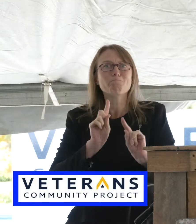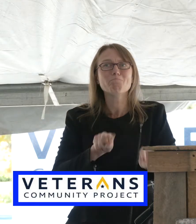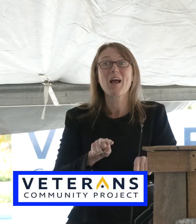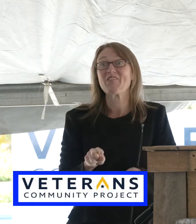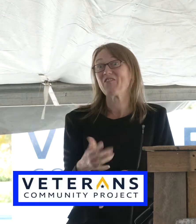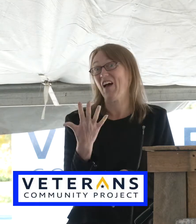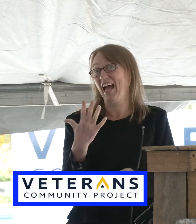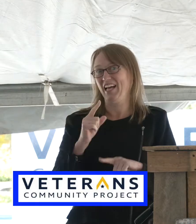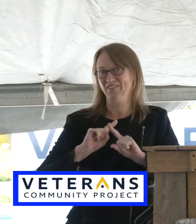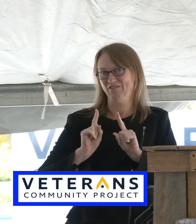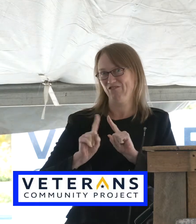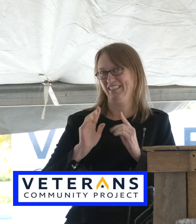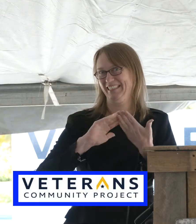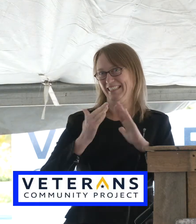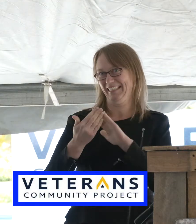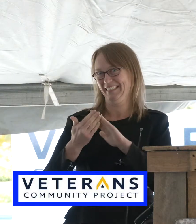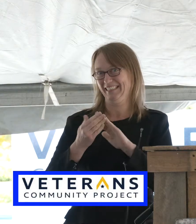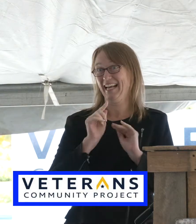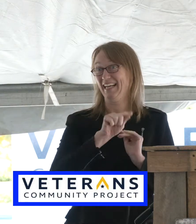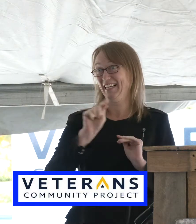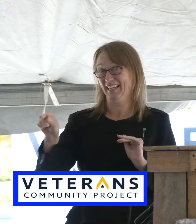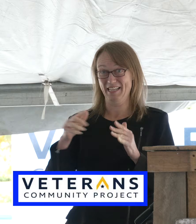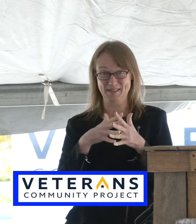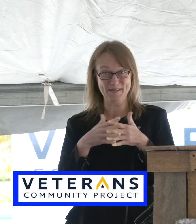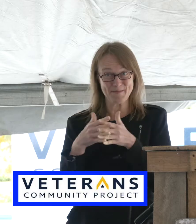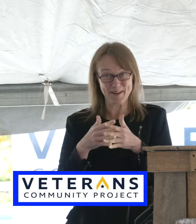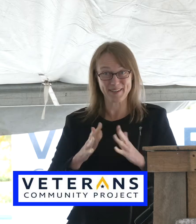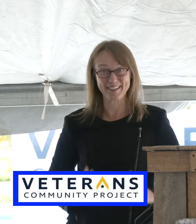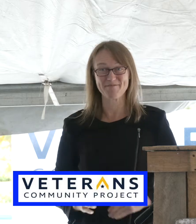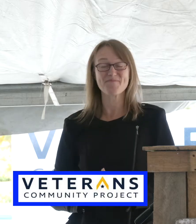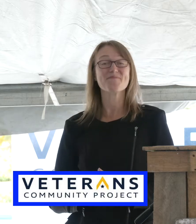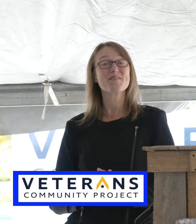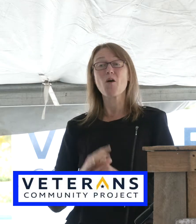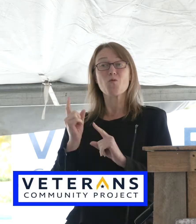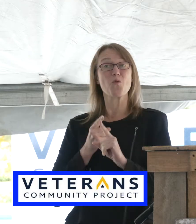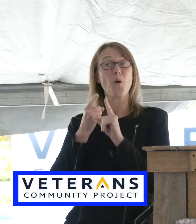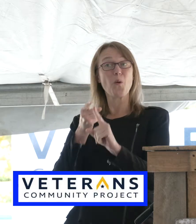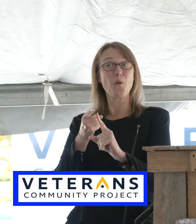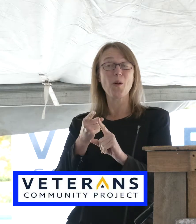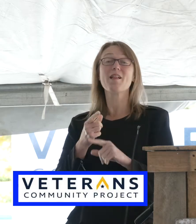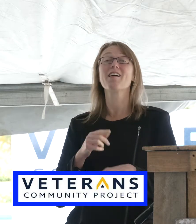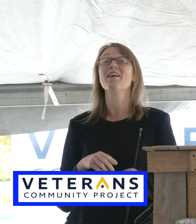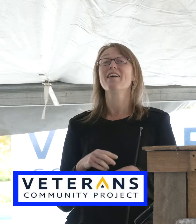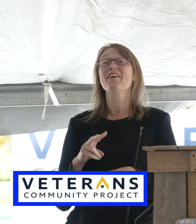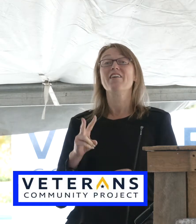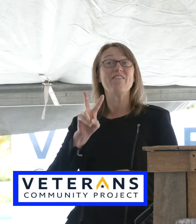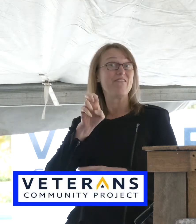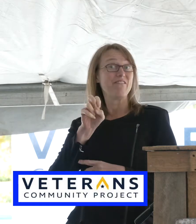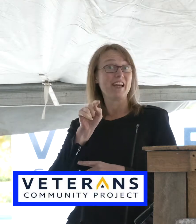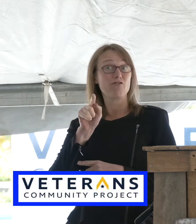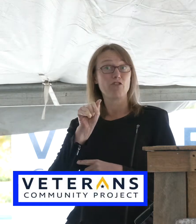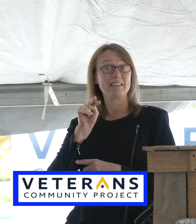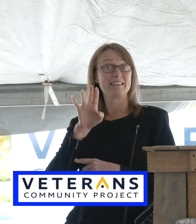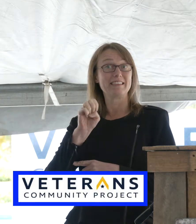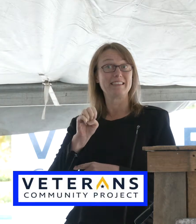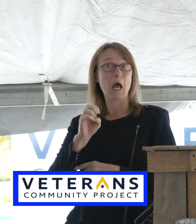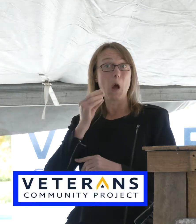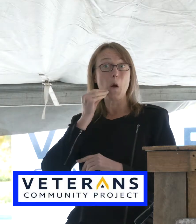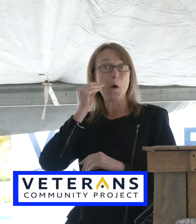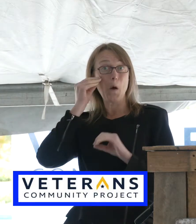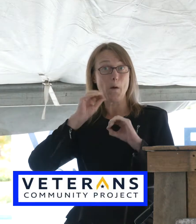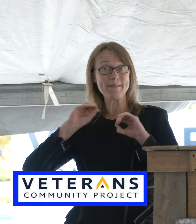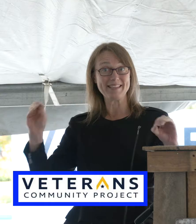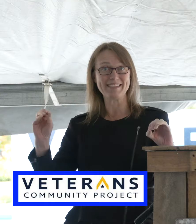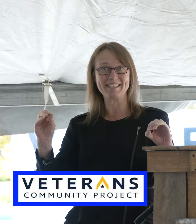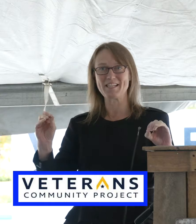of ending veterans homelessness and serving every veteran in this country. But what I think this crowd should be particularly proud of is